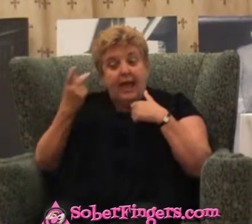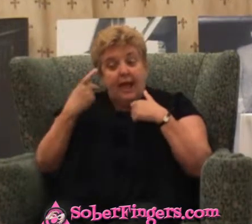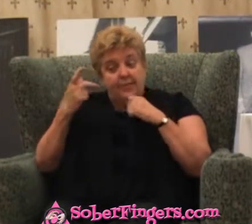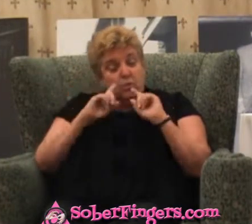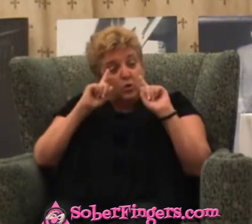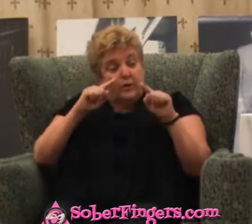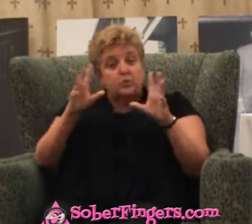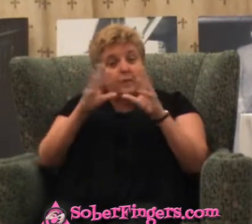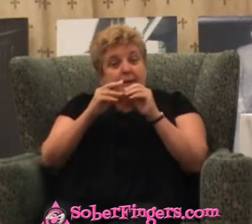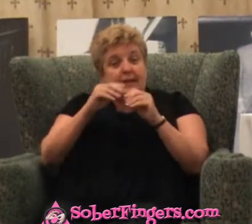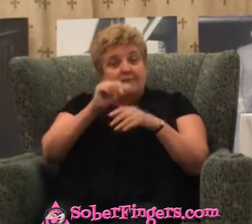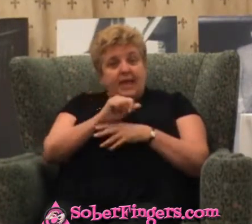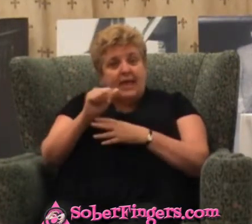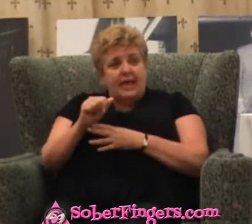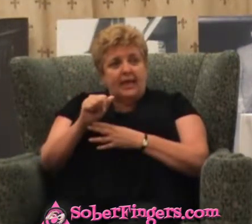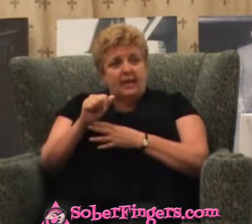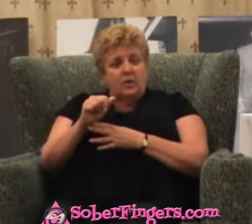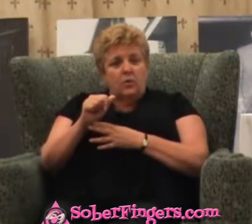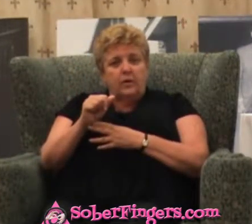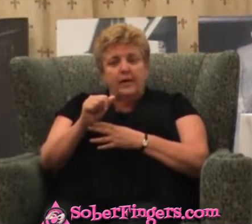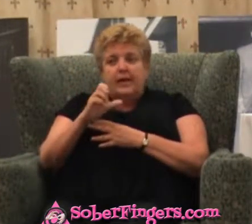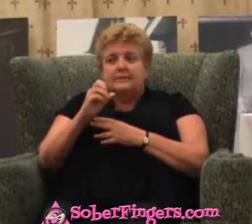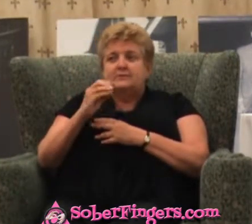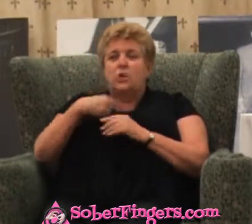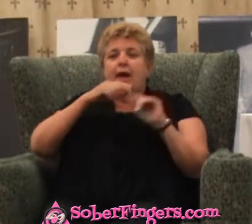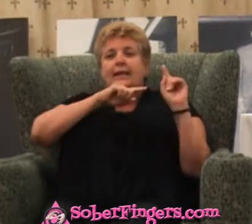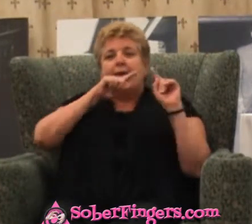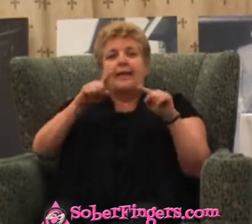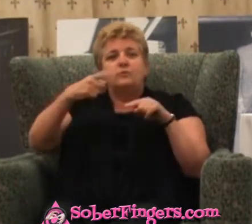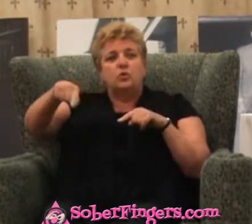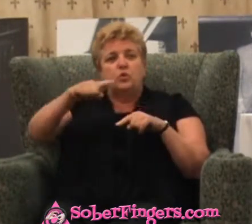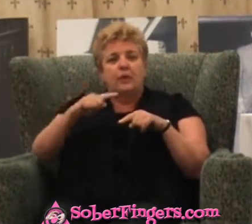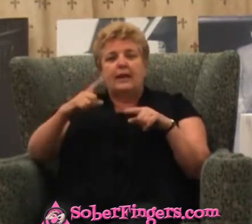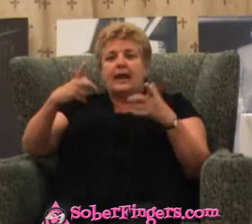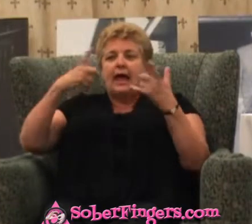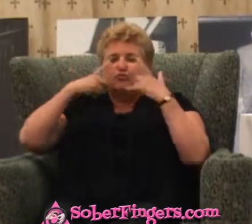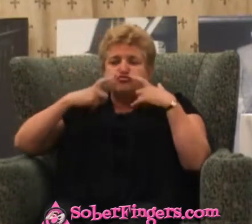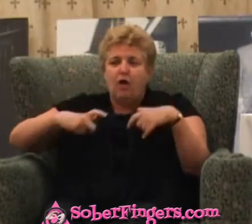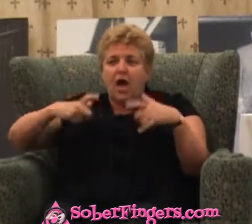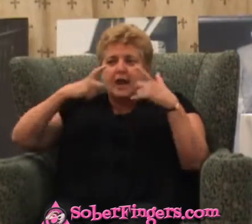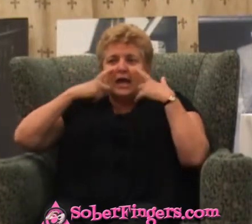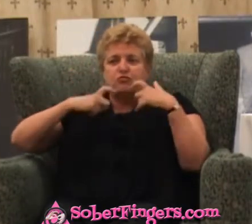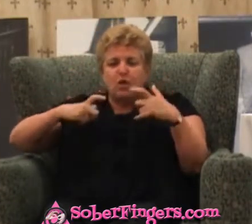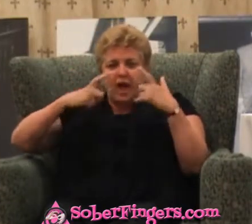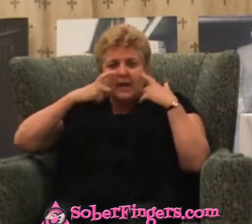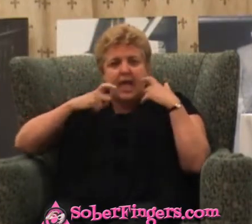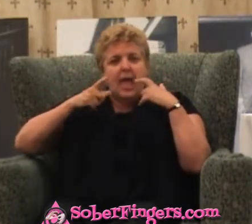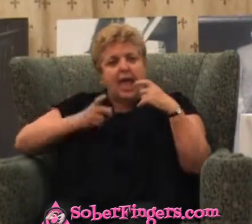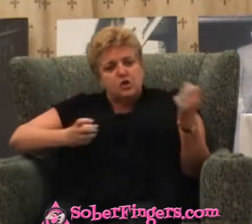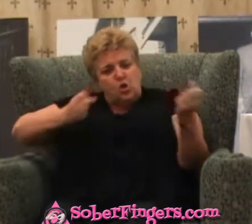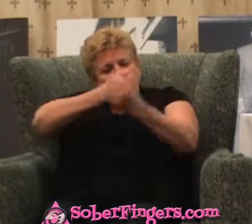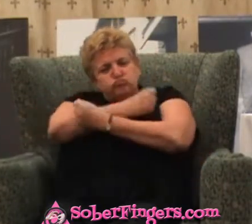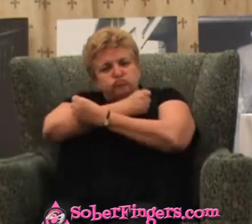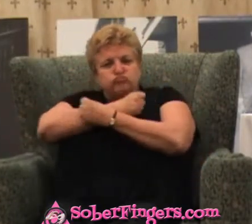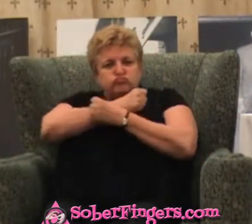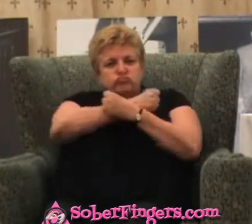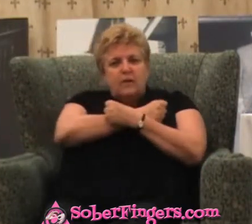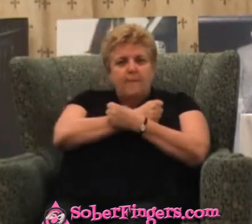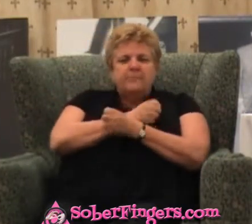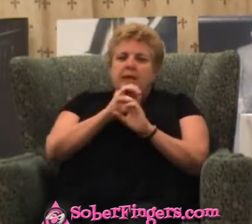Anonymous. And so I came to you, and I cried, and I sobbed, and you put your arms around me, and nobody said, but